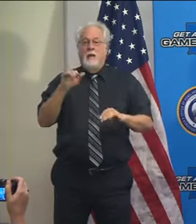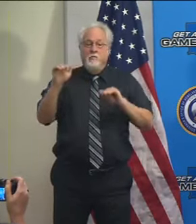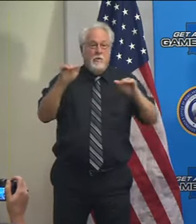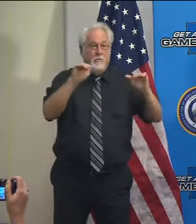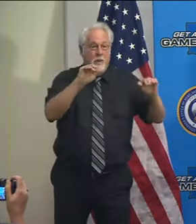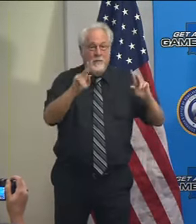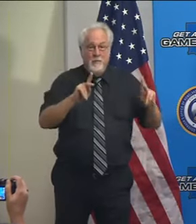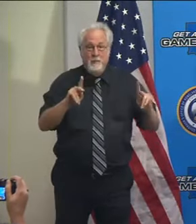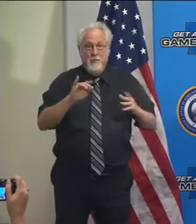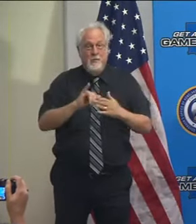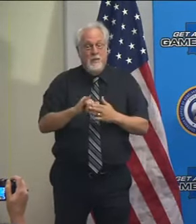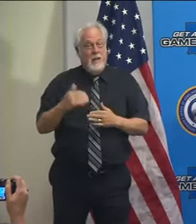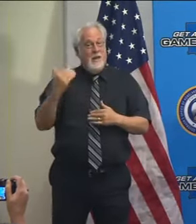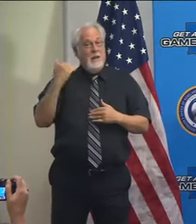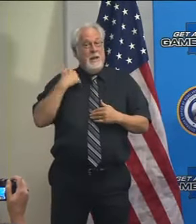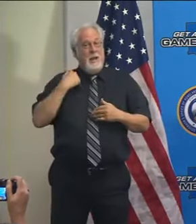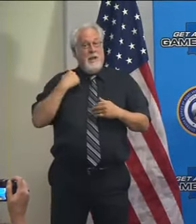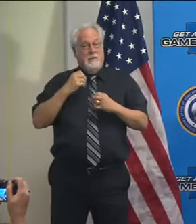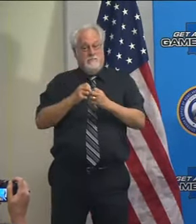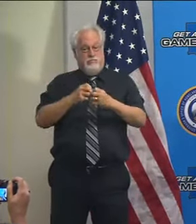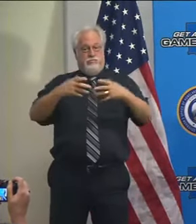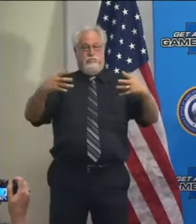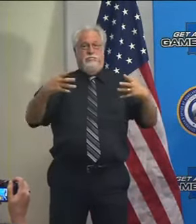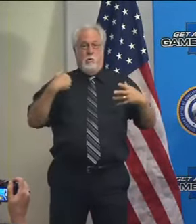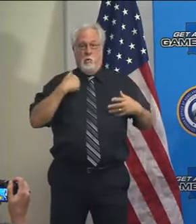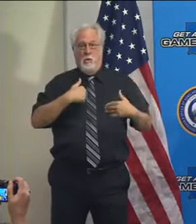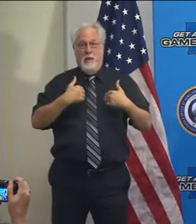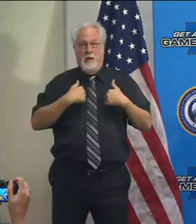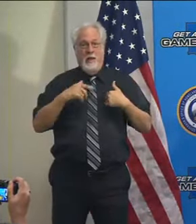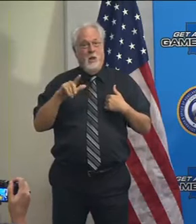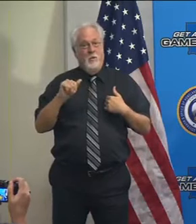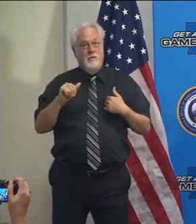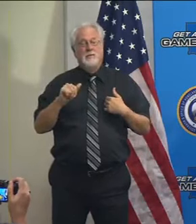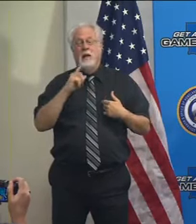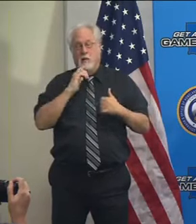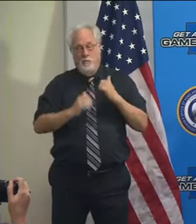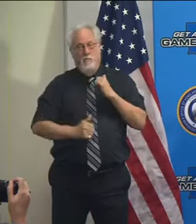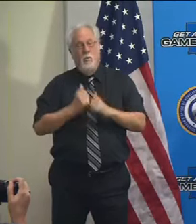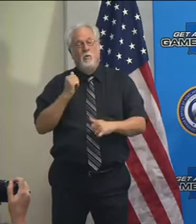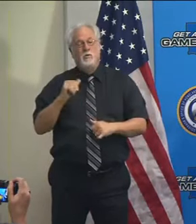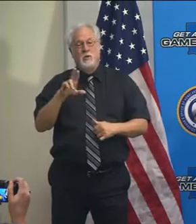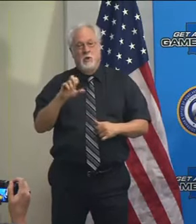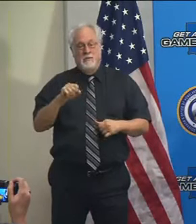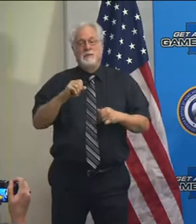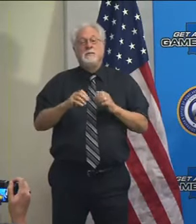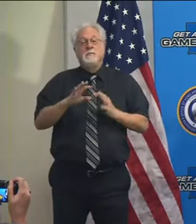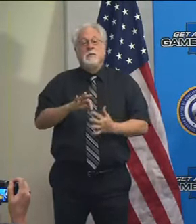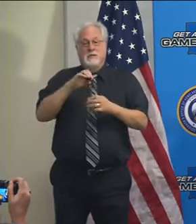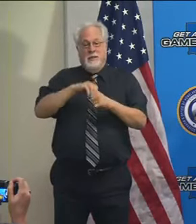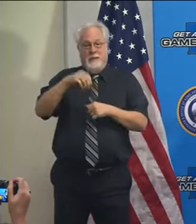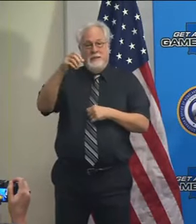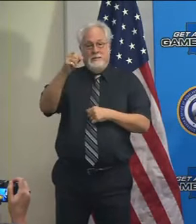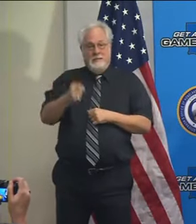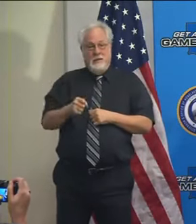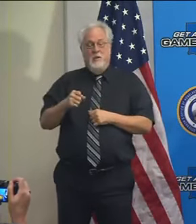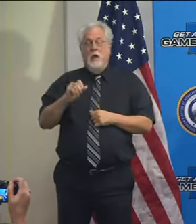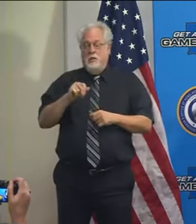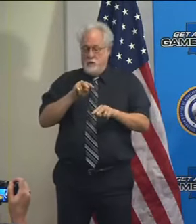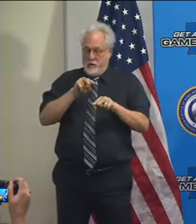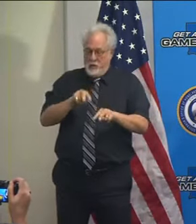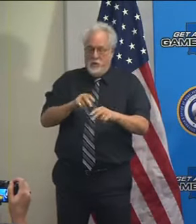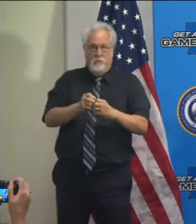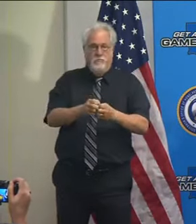folks that the last surge that we experienced here in Louisiana and much of the country, particularly the Sun Belt, you can trace the surge